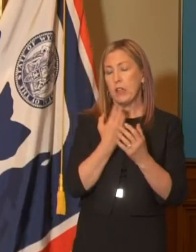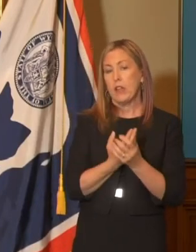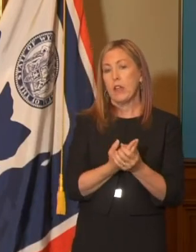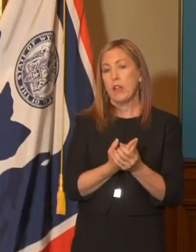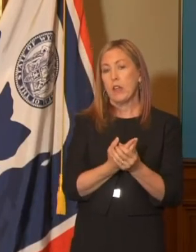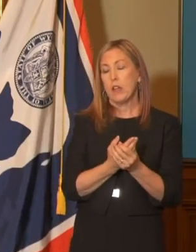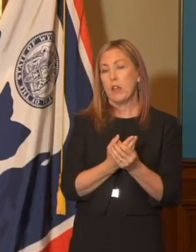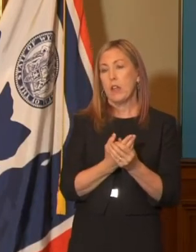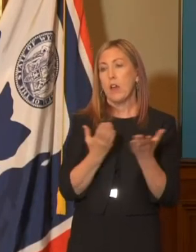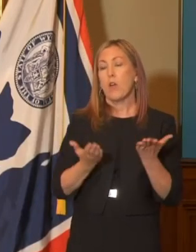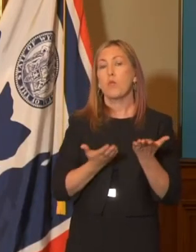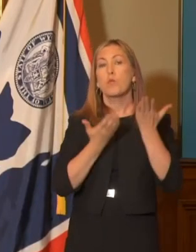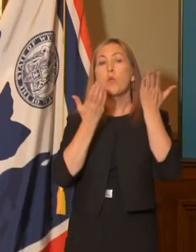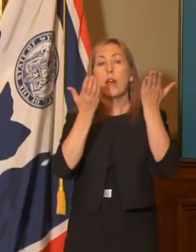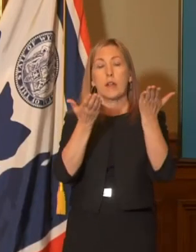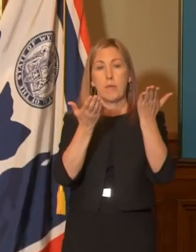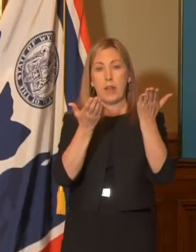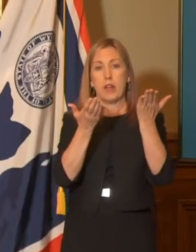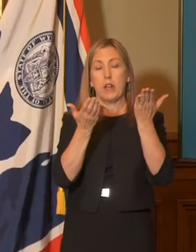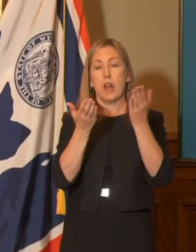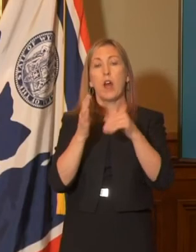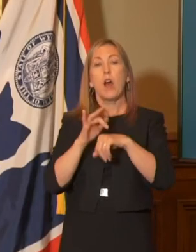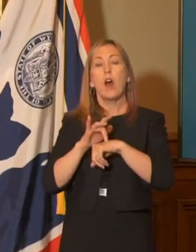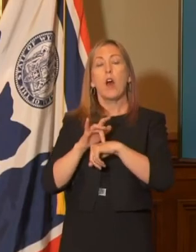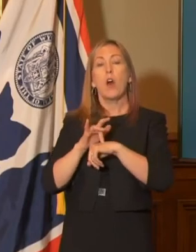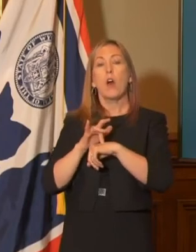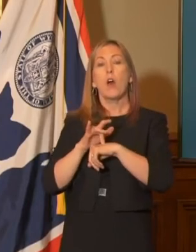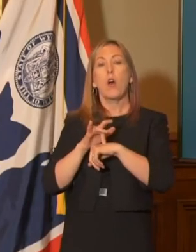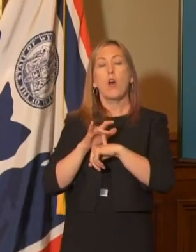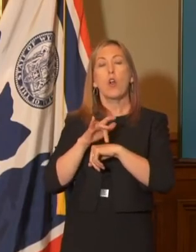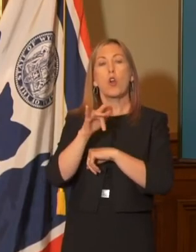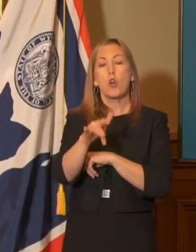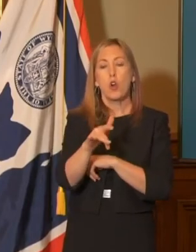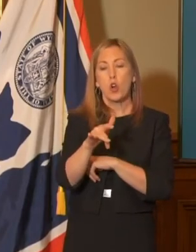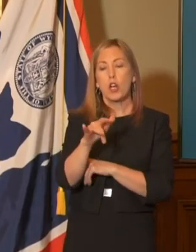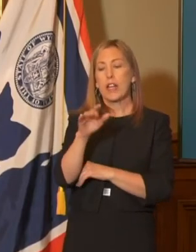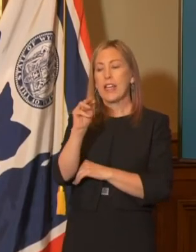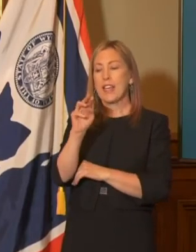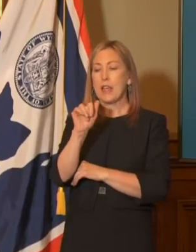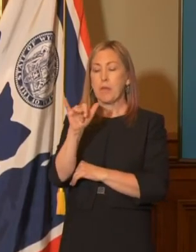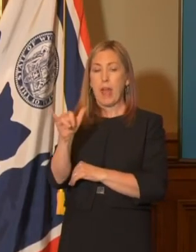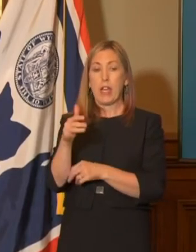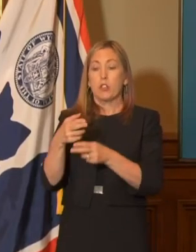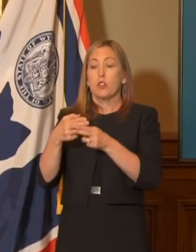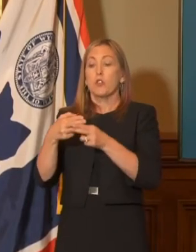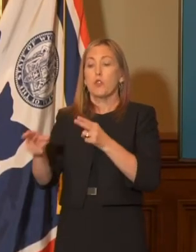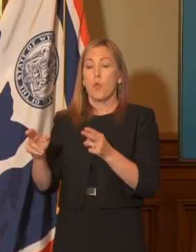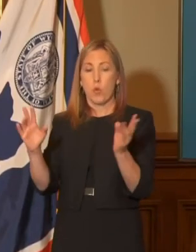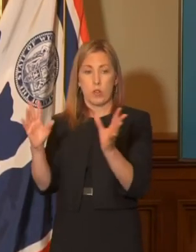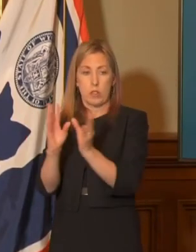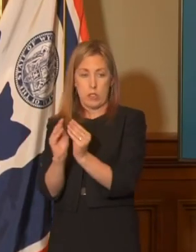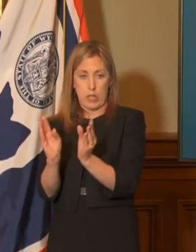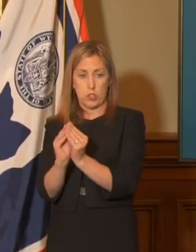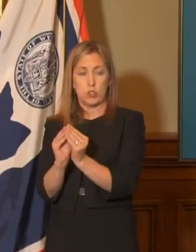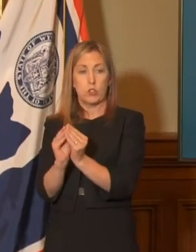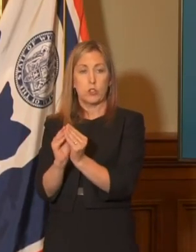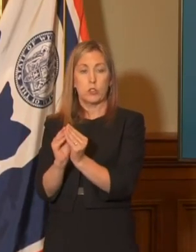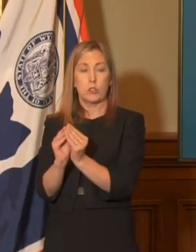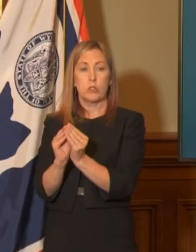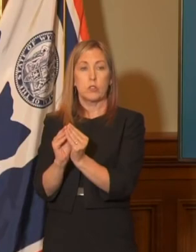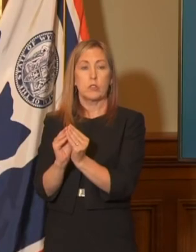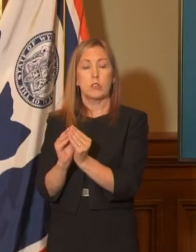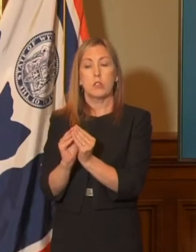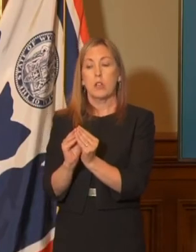that recommended an early May short session that